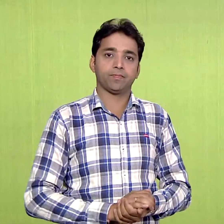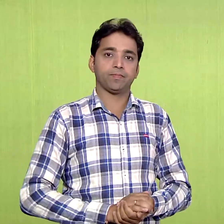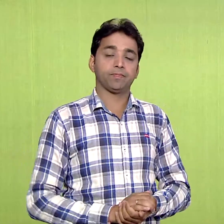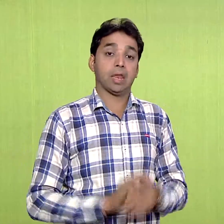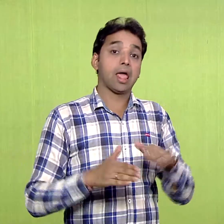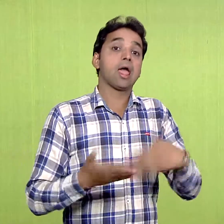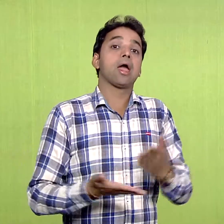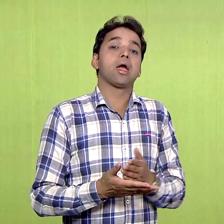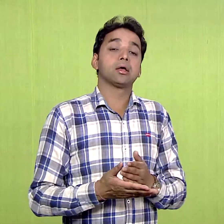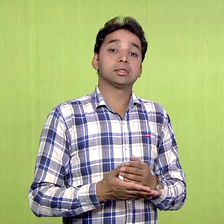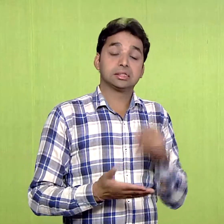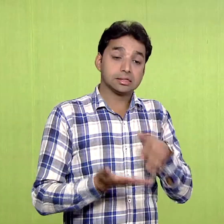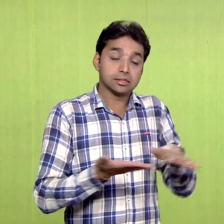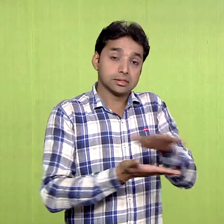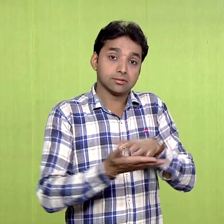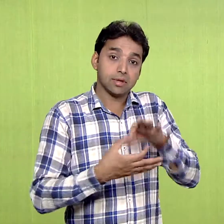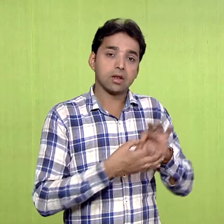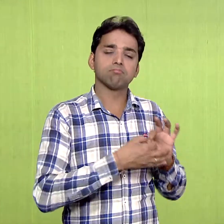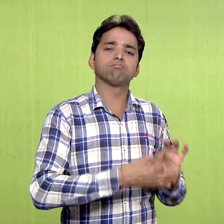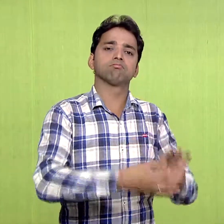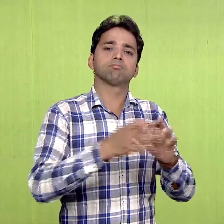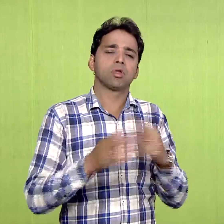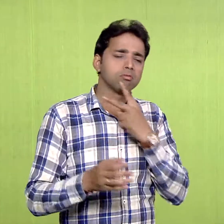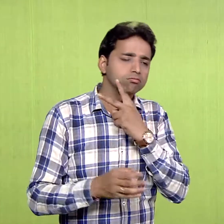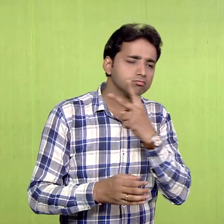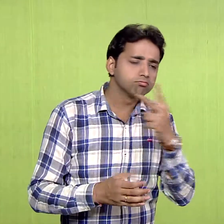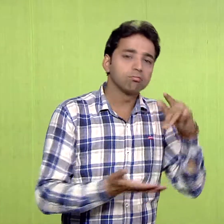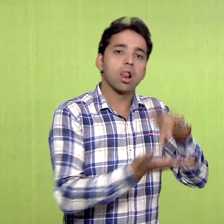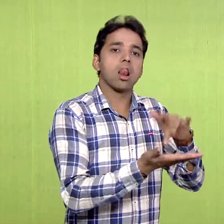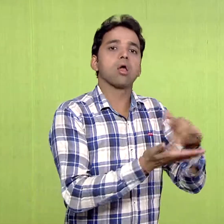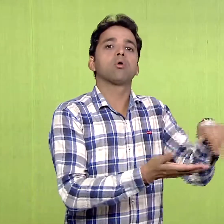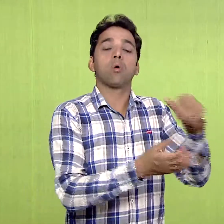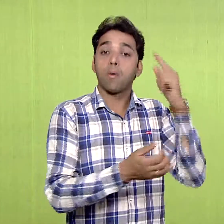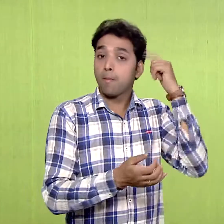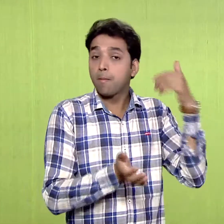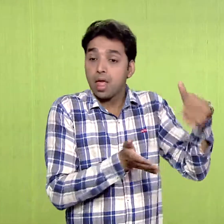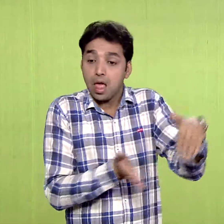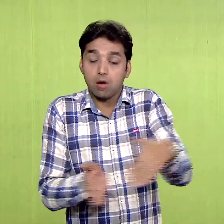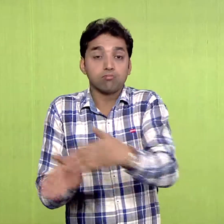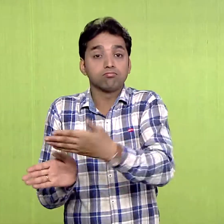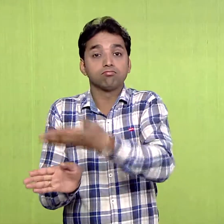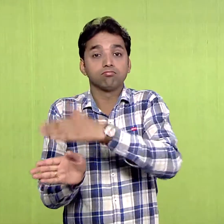As the Indus Valley settlements were located on the banks of the river, they were